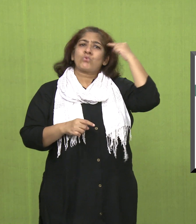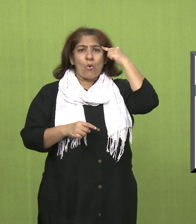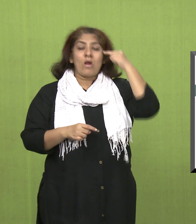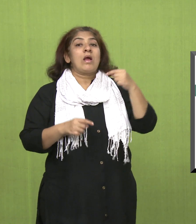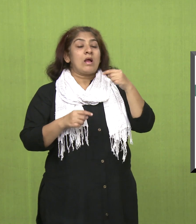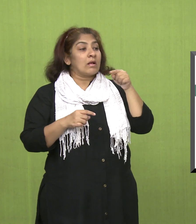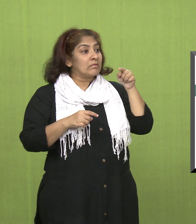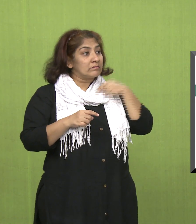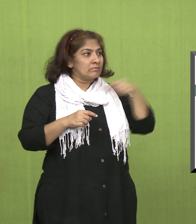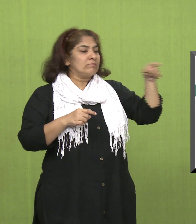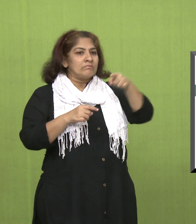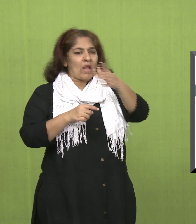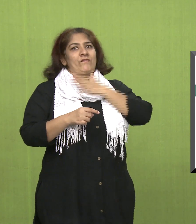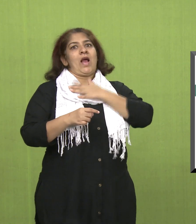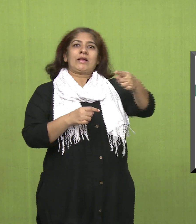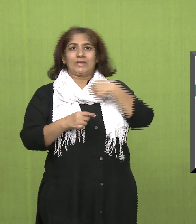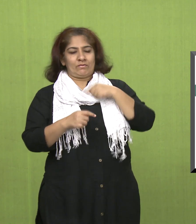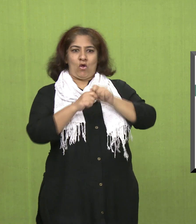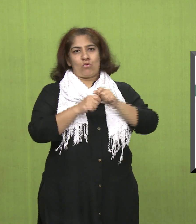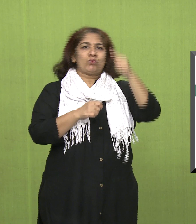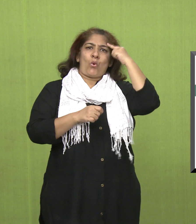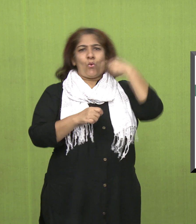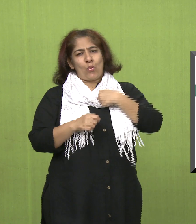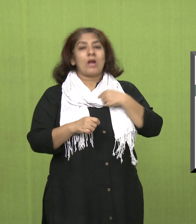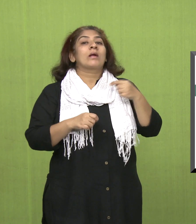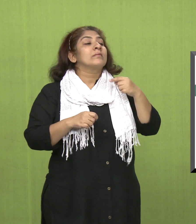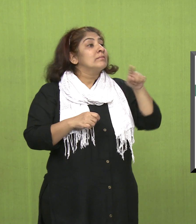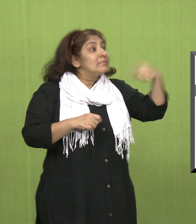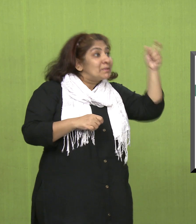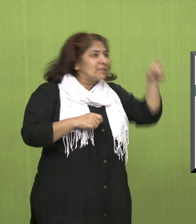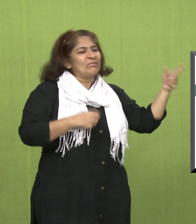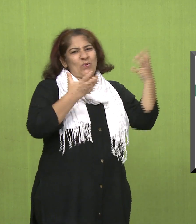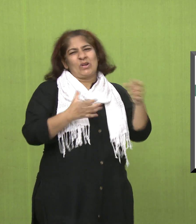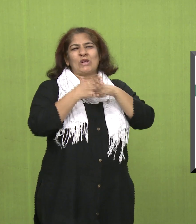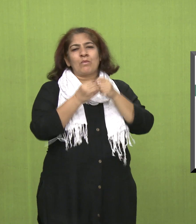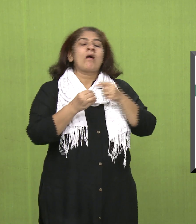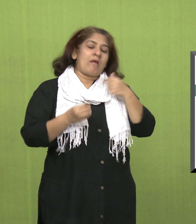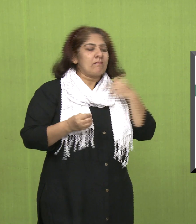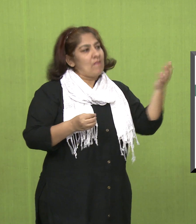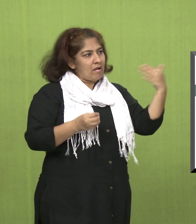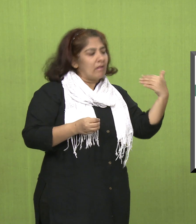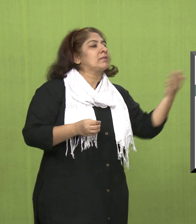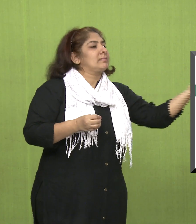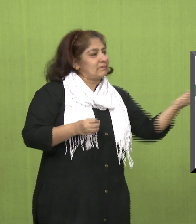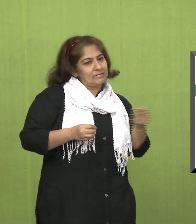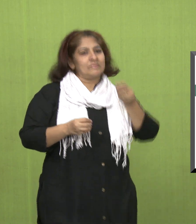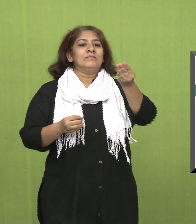employee referrals. For example, if there are two colleagues who are working together and they have faith on each other